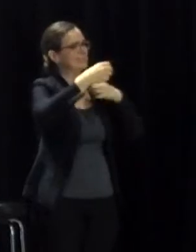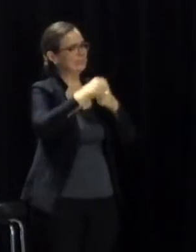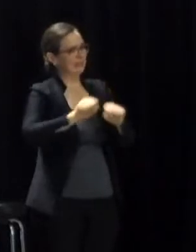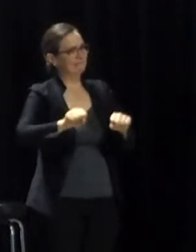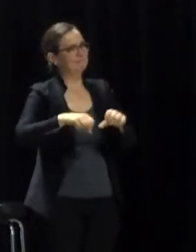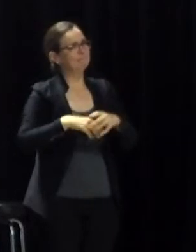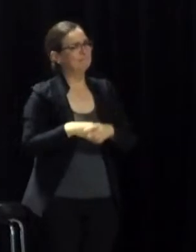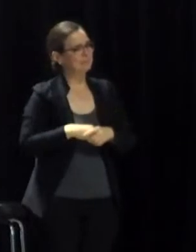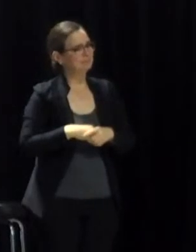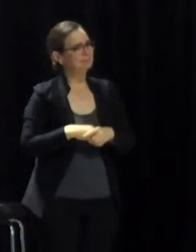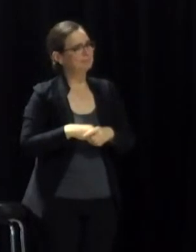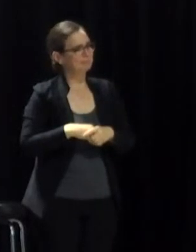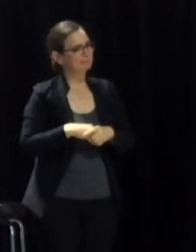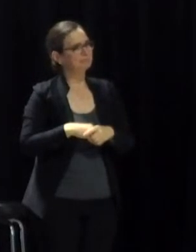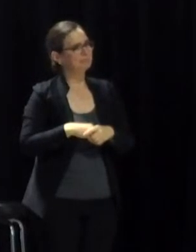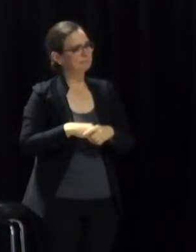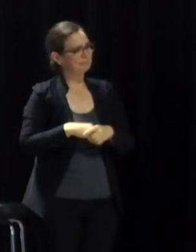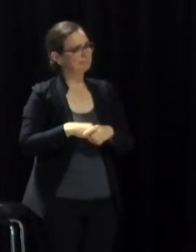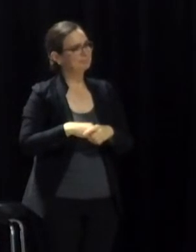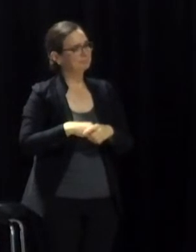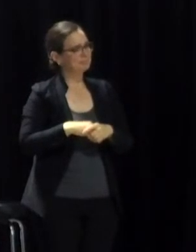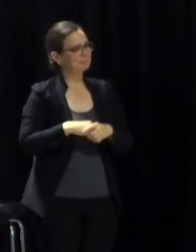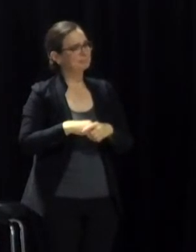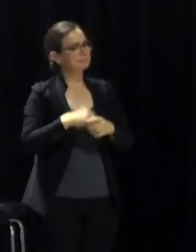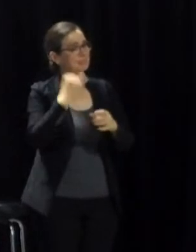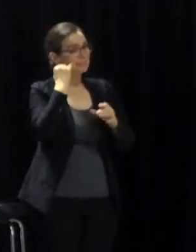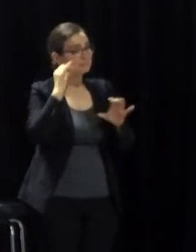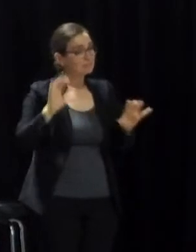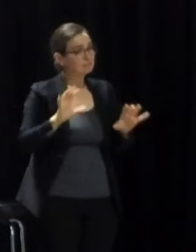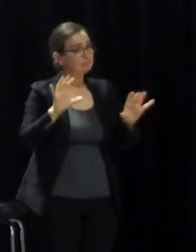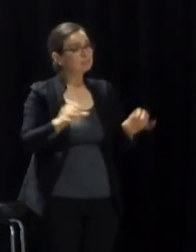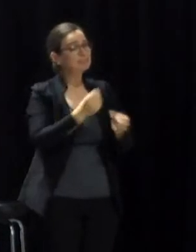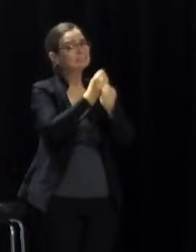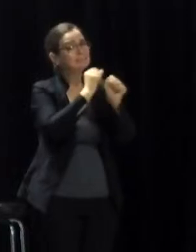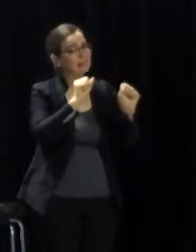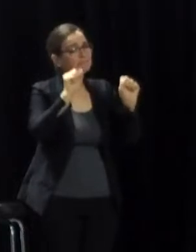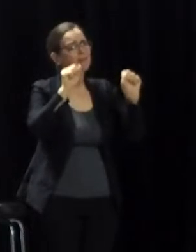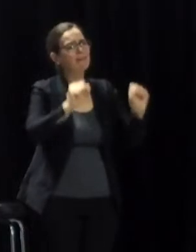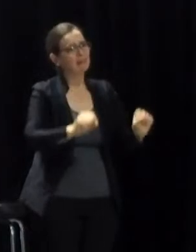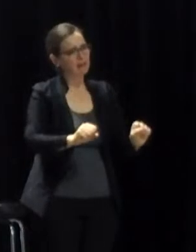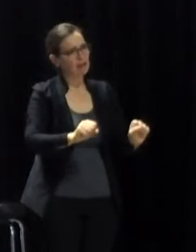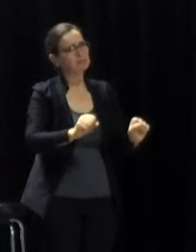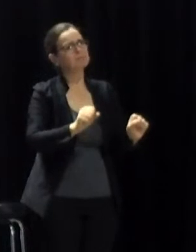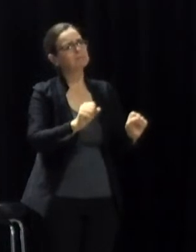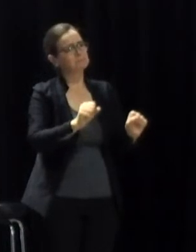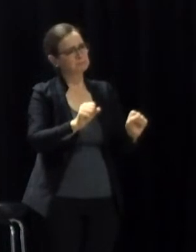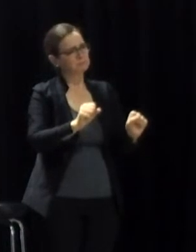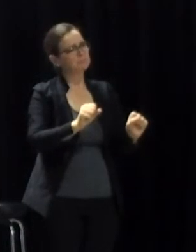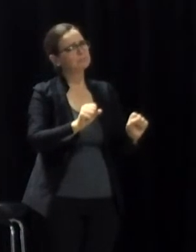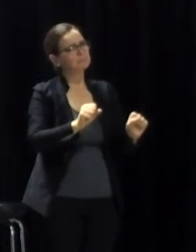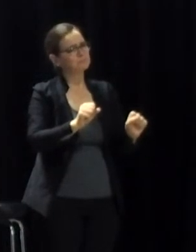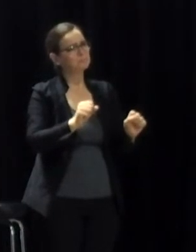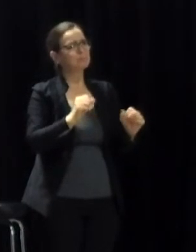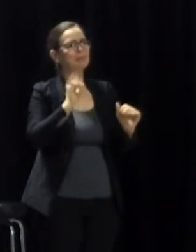think if you do it safely, it's something that we can do. And it's balance, right? And so what we've